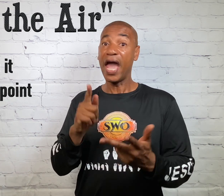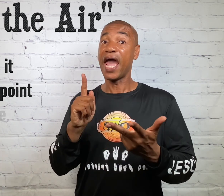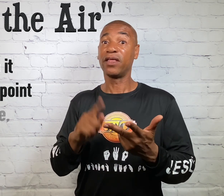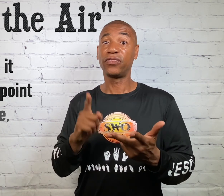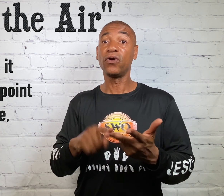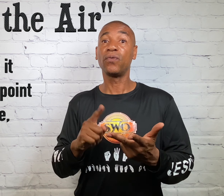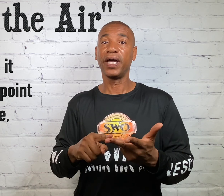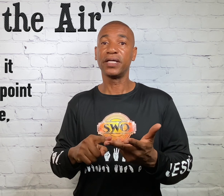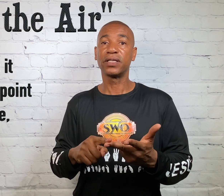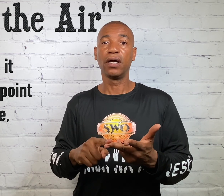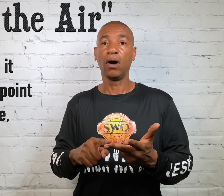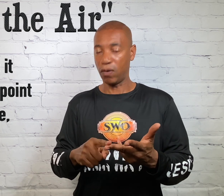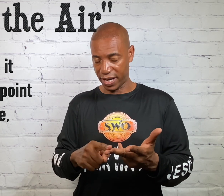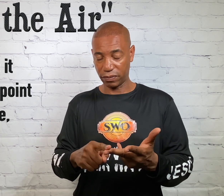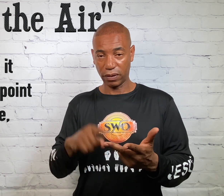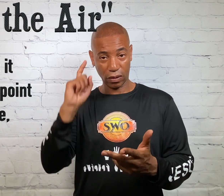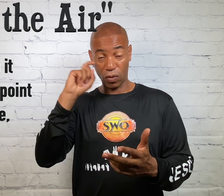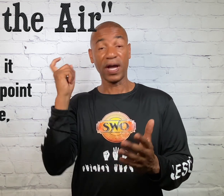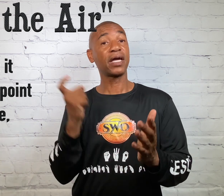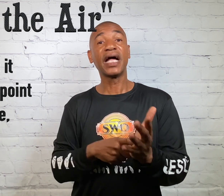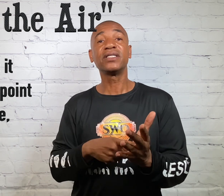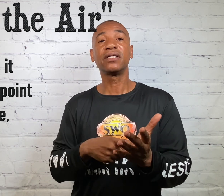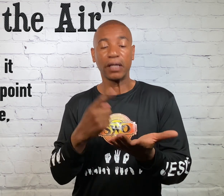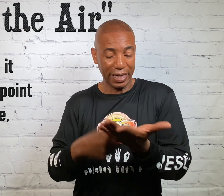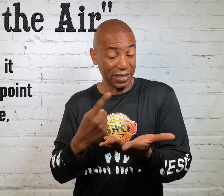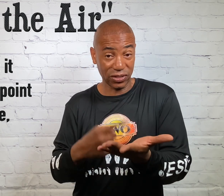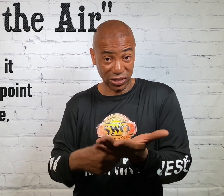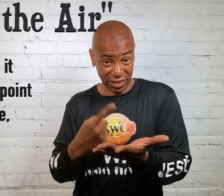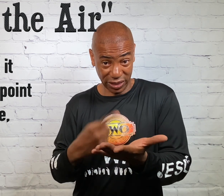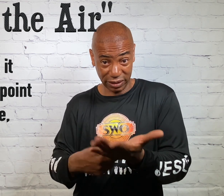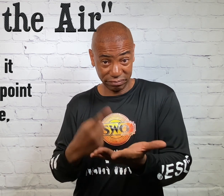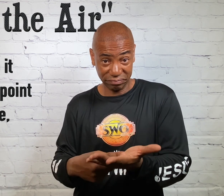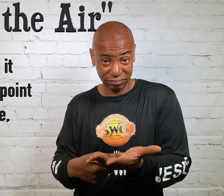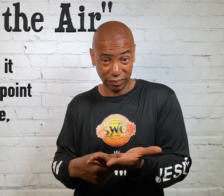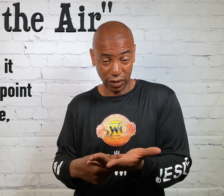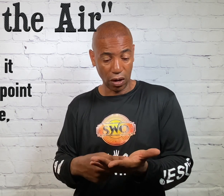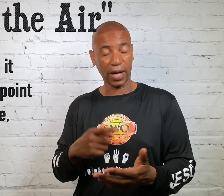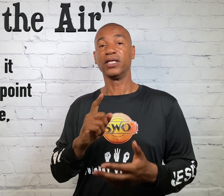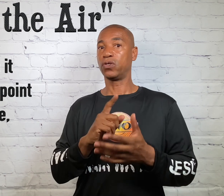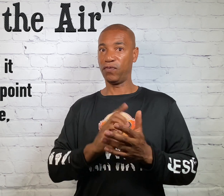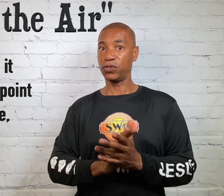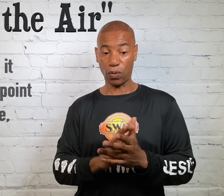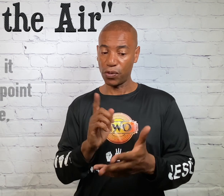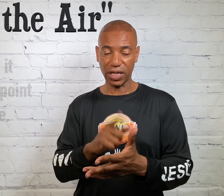And the third way is, all right, we recognize it, and let's discuss it. All right, let's go over those one more time. The